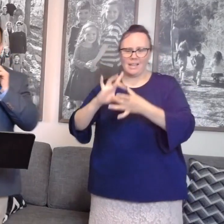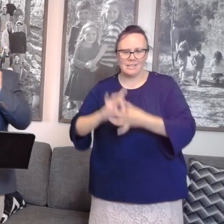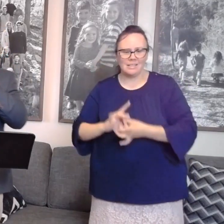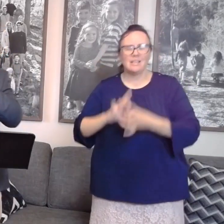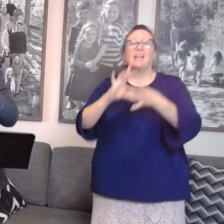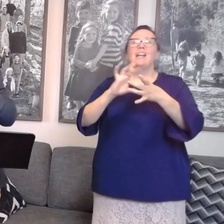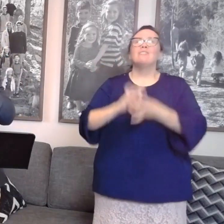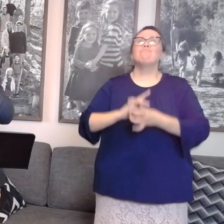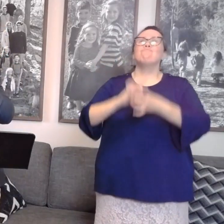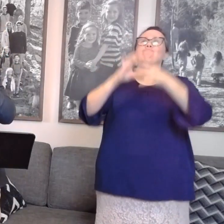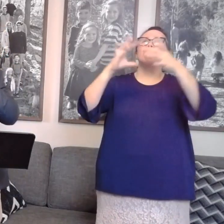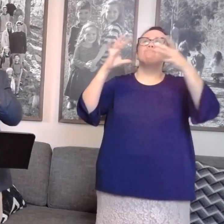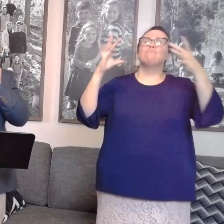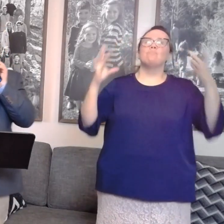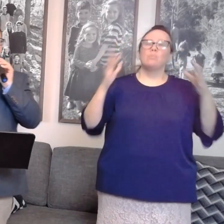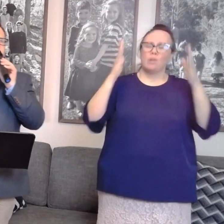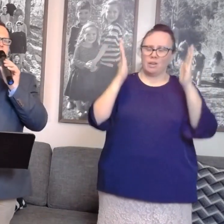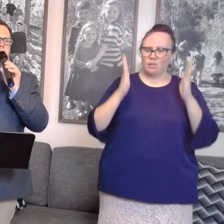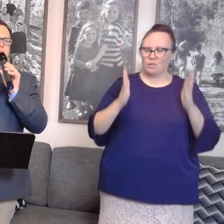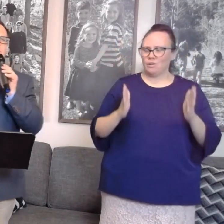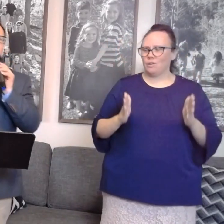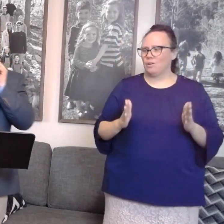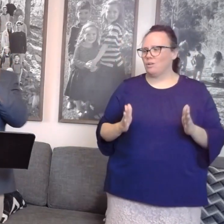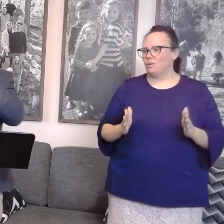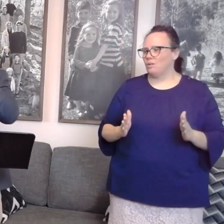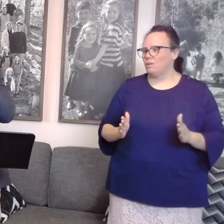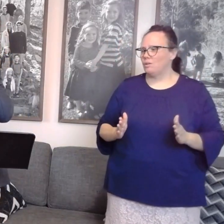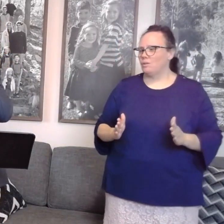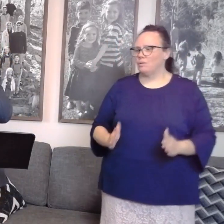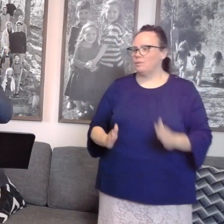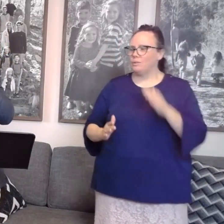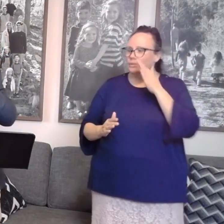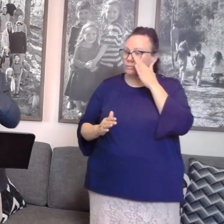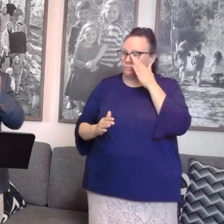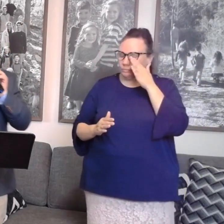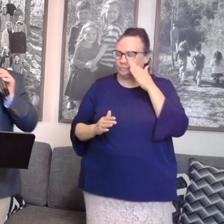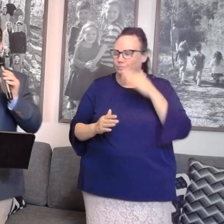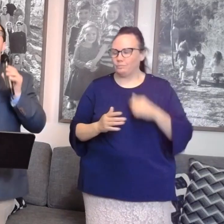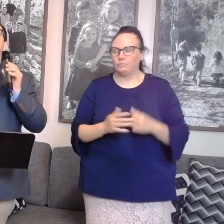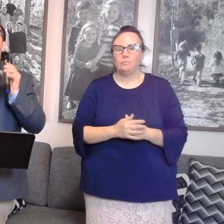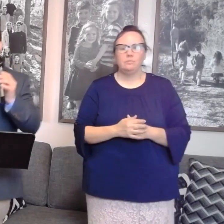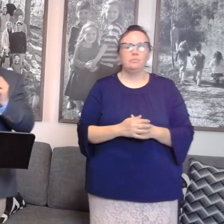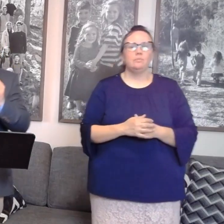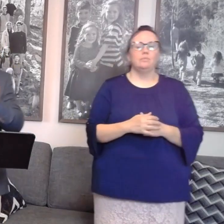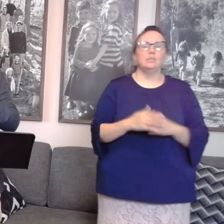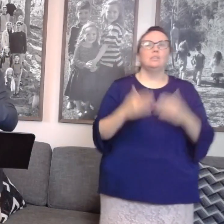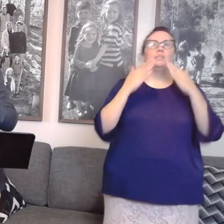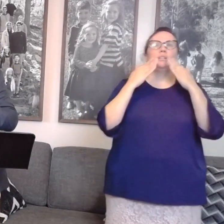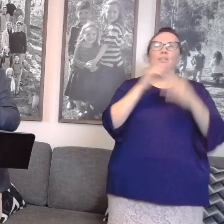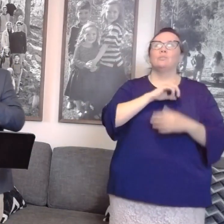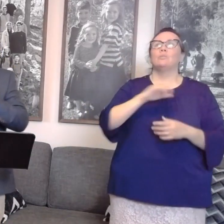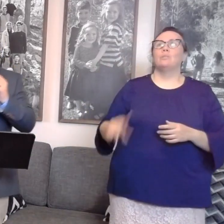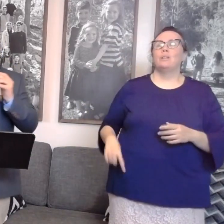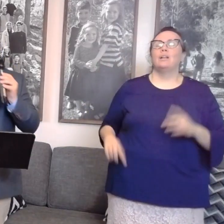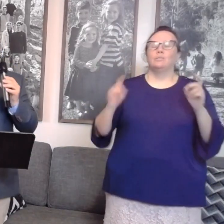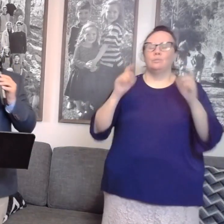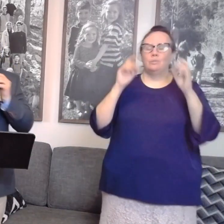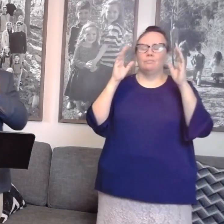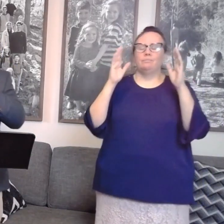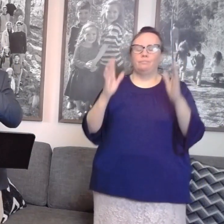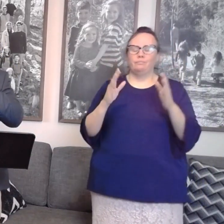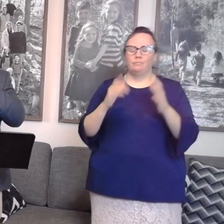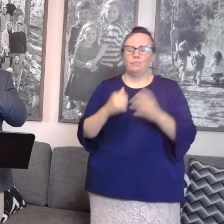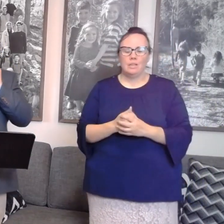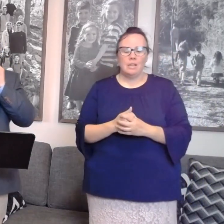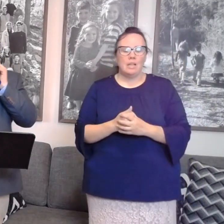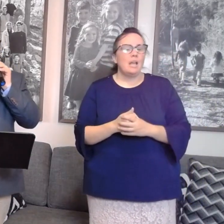chains, he's a chain breaker. Oh yes he is. Listen to this. Thank you, Lord. Hallelujah. Oh,